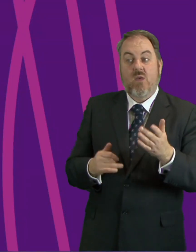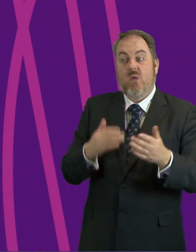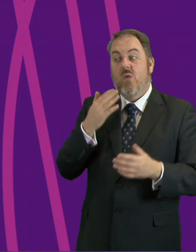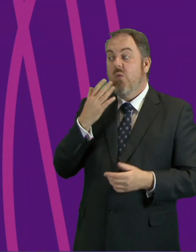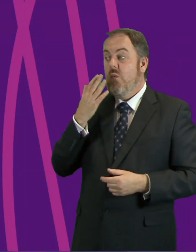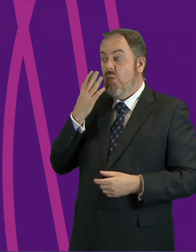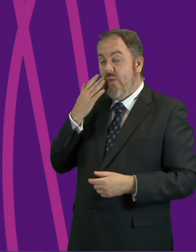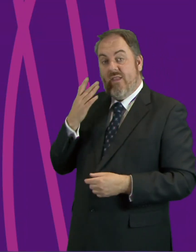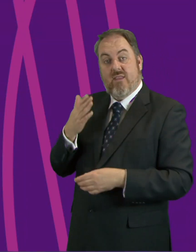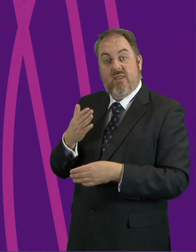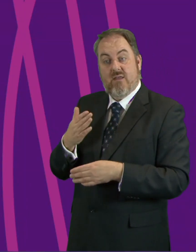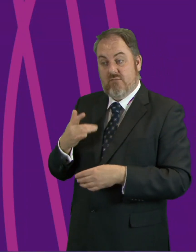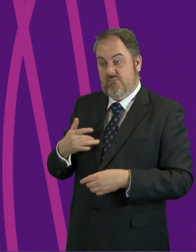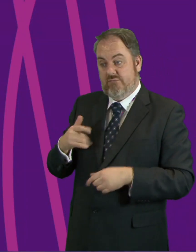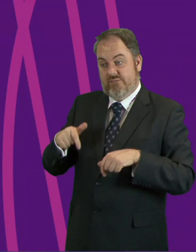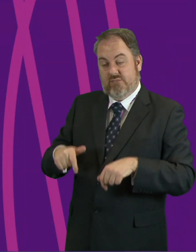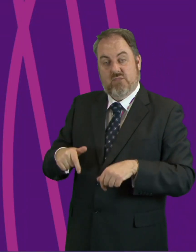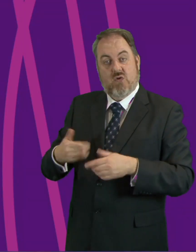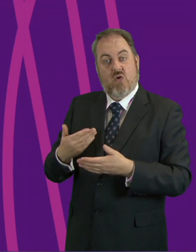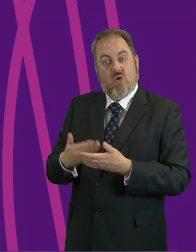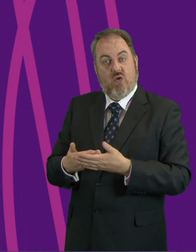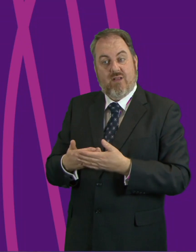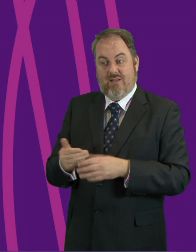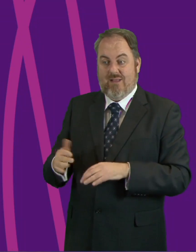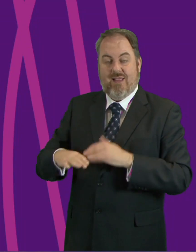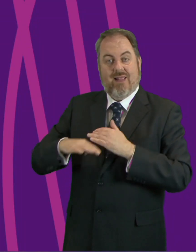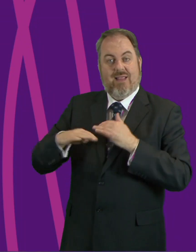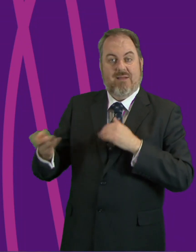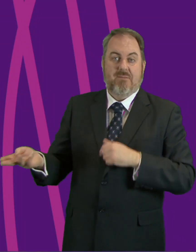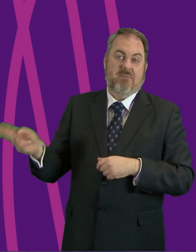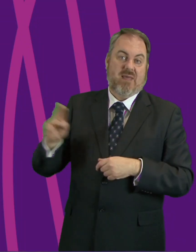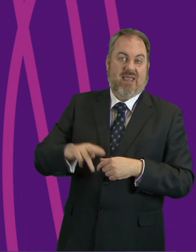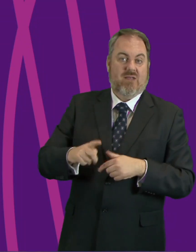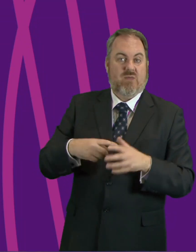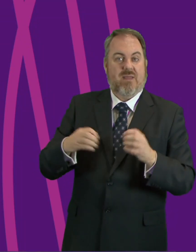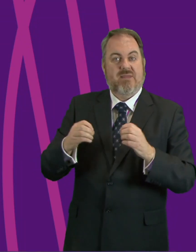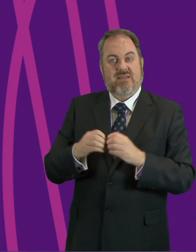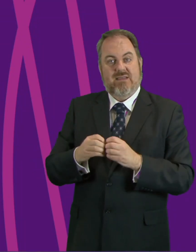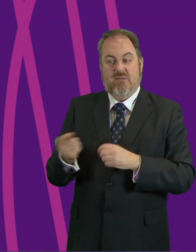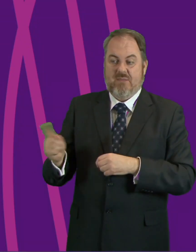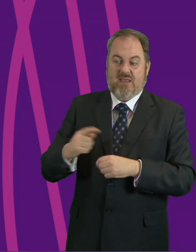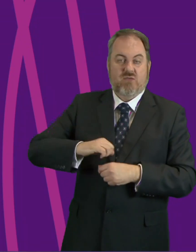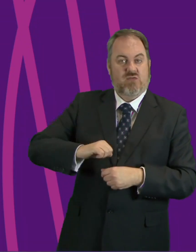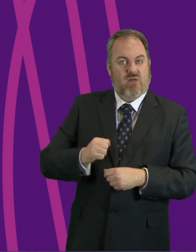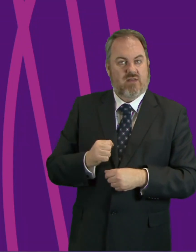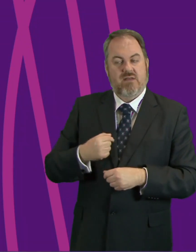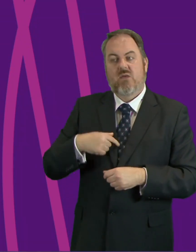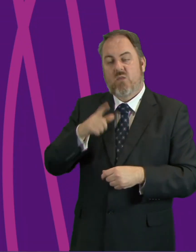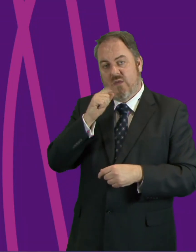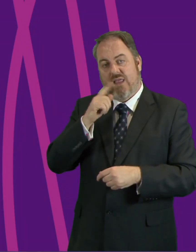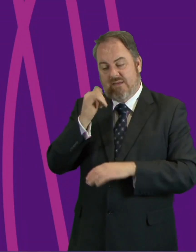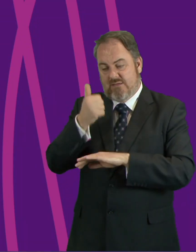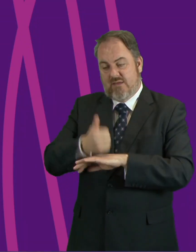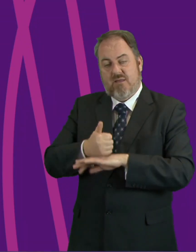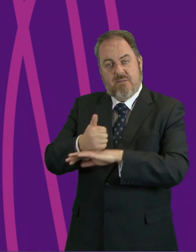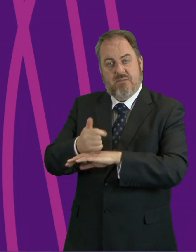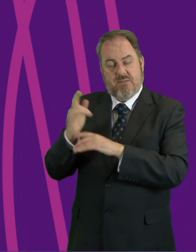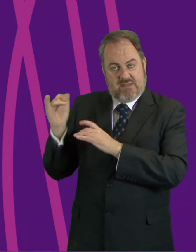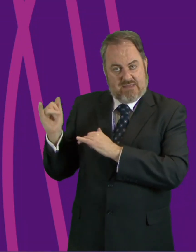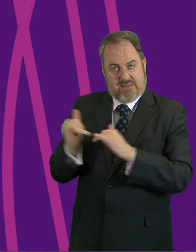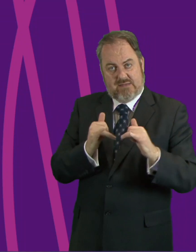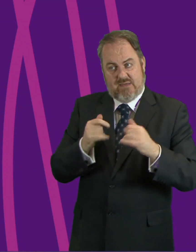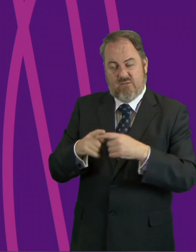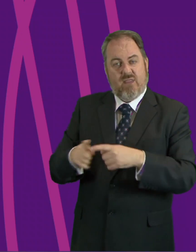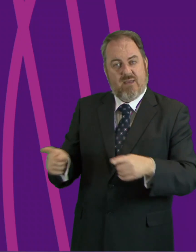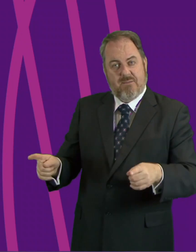the online portal to book a test at one of the drive-through centres or one of the mobile units, whatever is appropriate. There is also